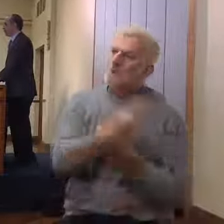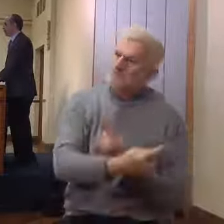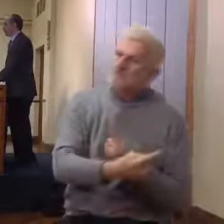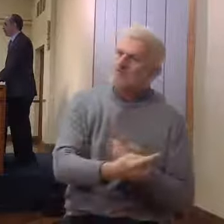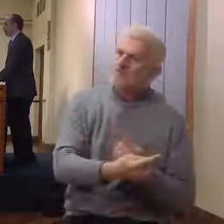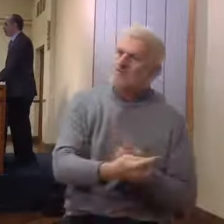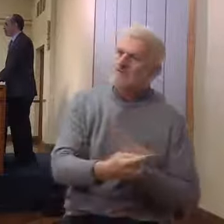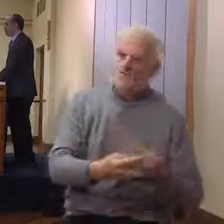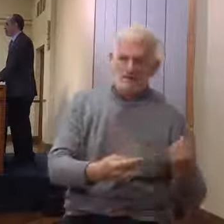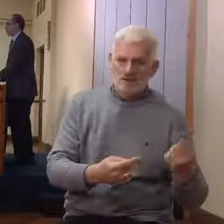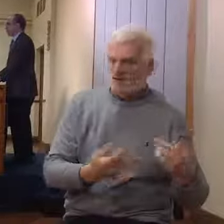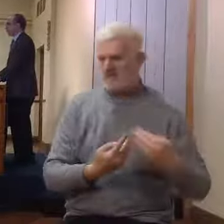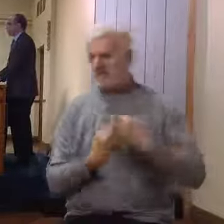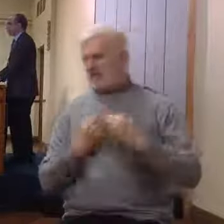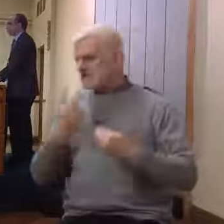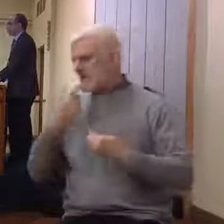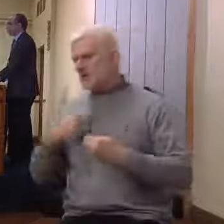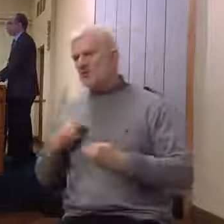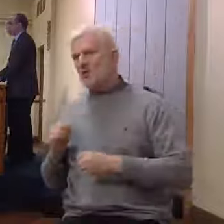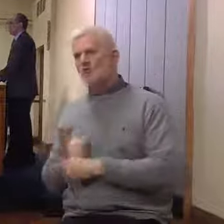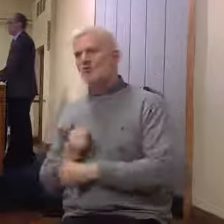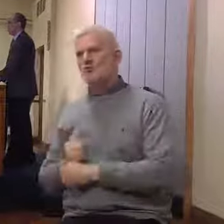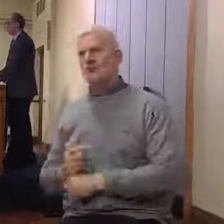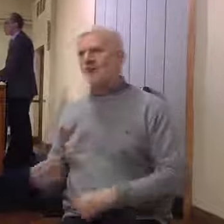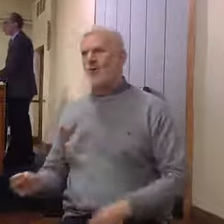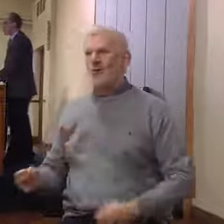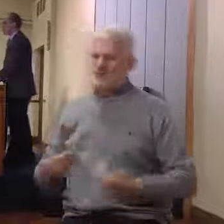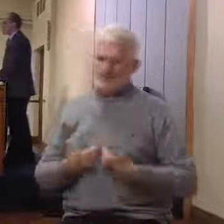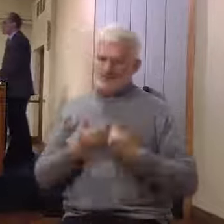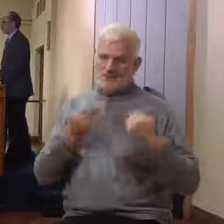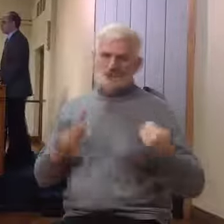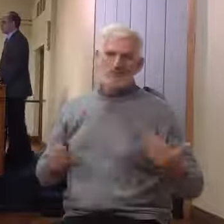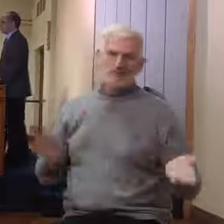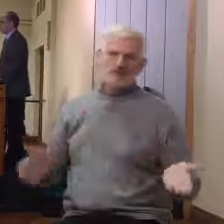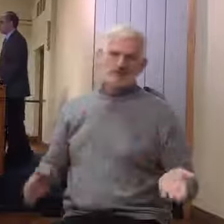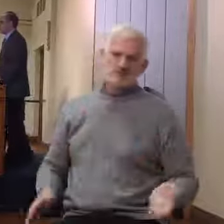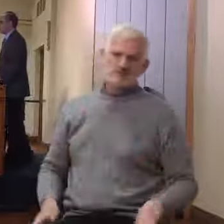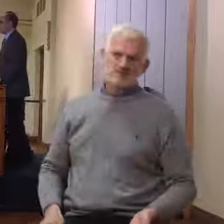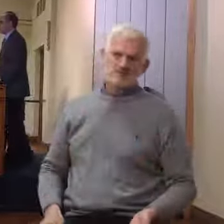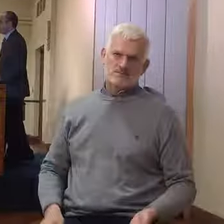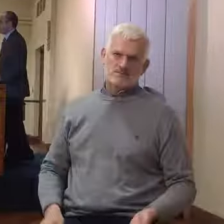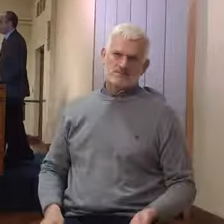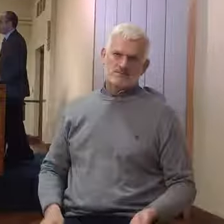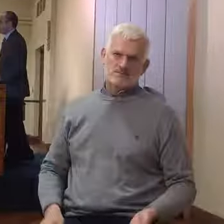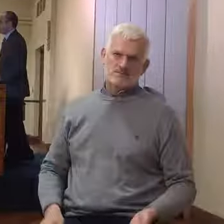what to do. There is a separation between the state.